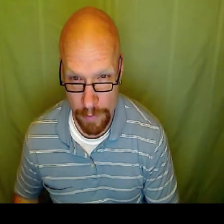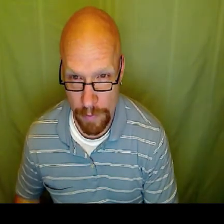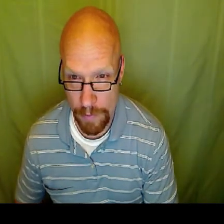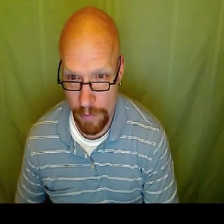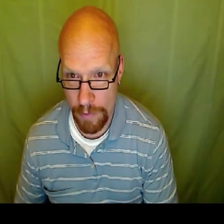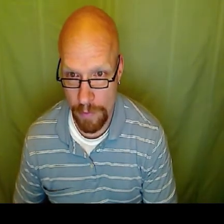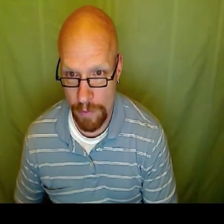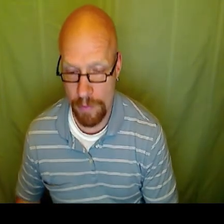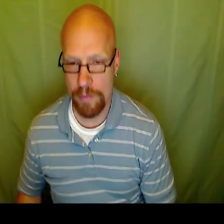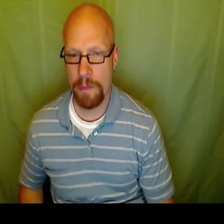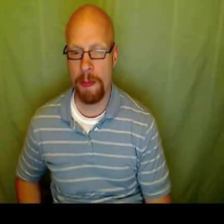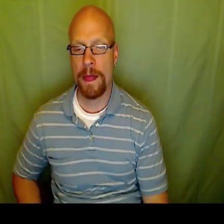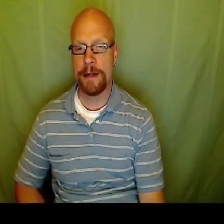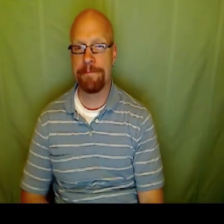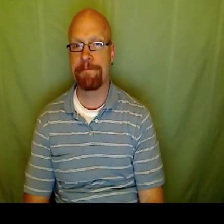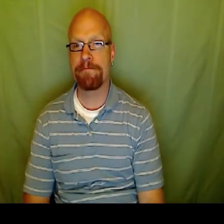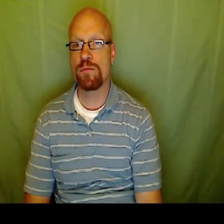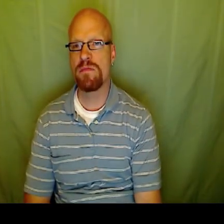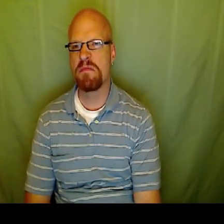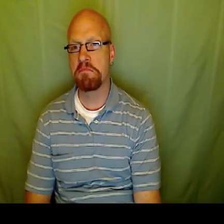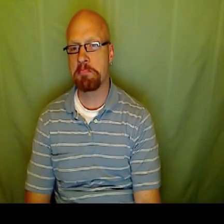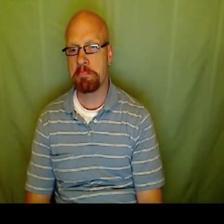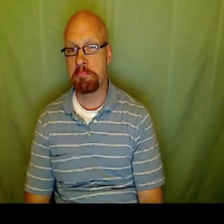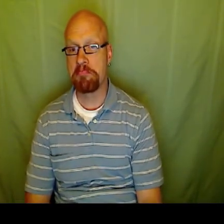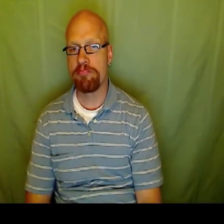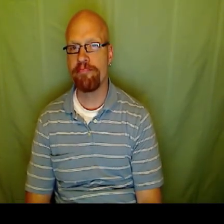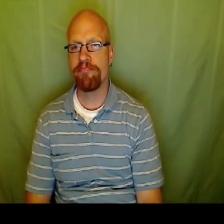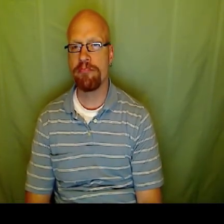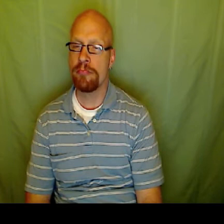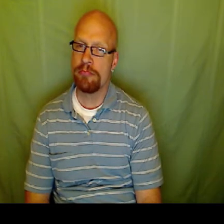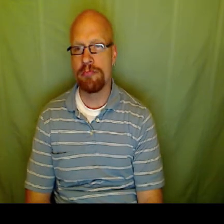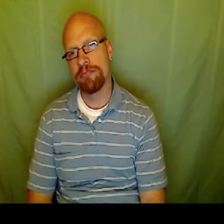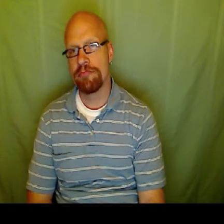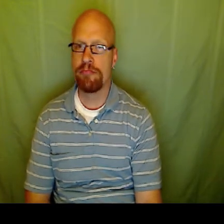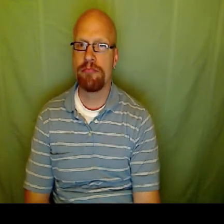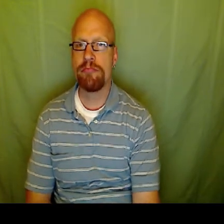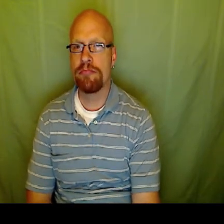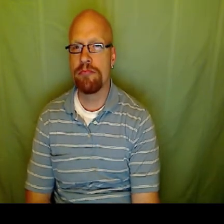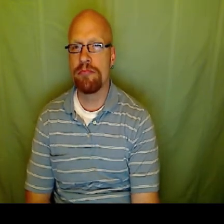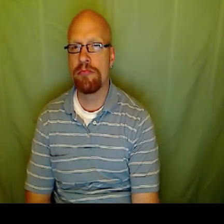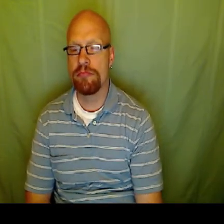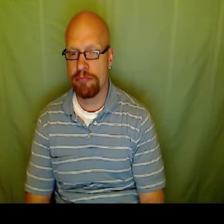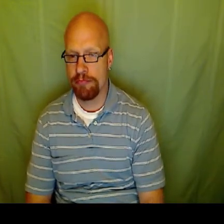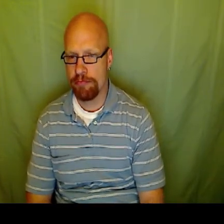We need a pair, right? An x and y answer. Now x by itself isn't the full solution.